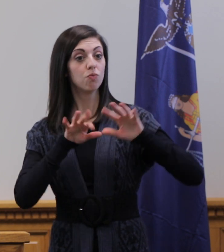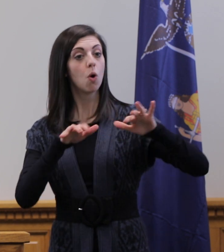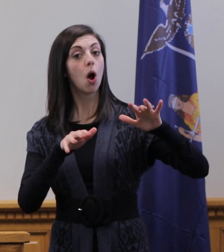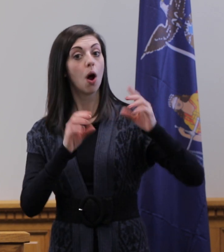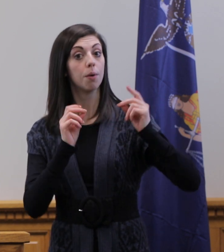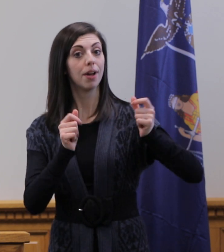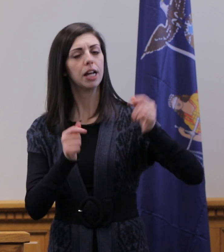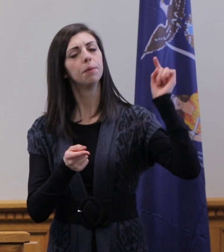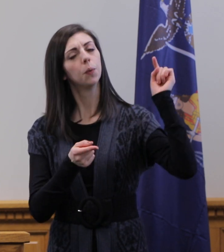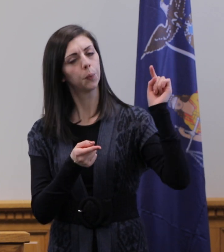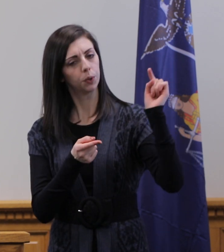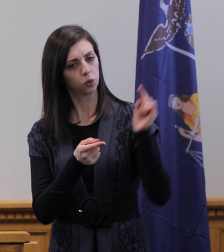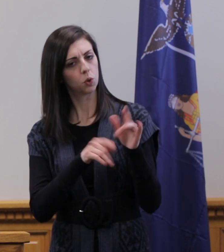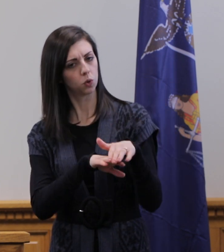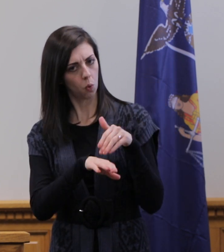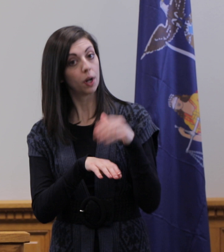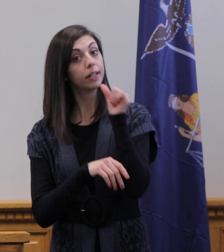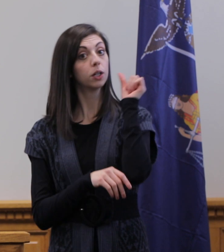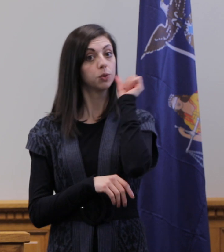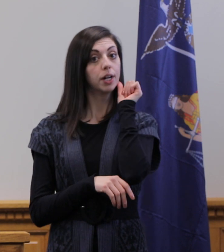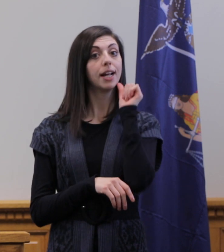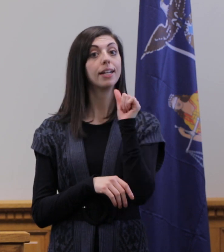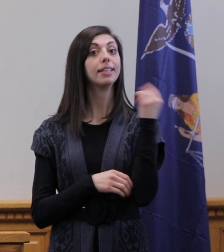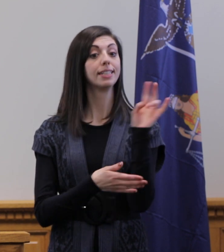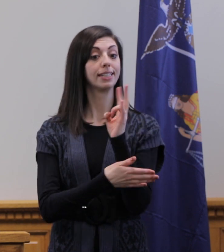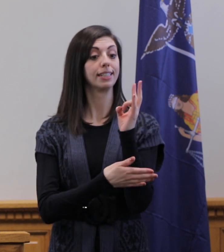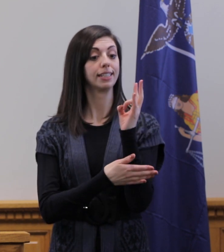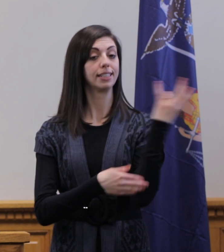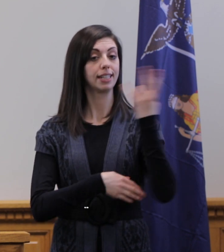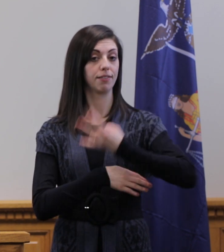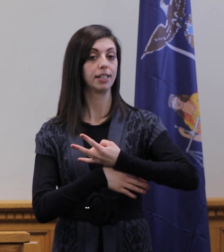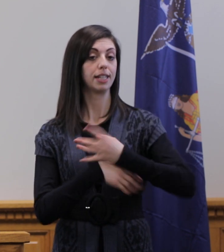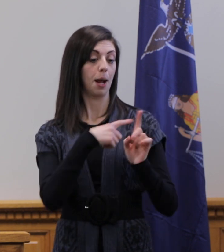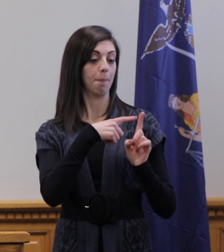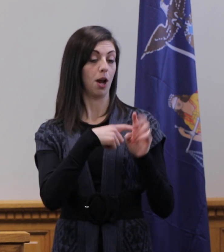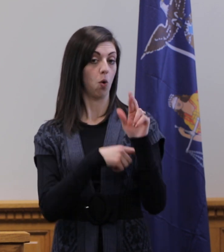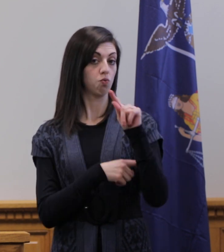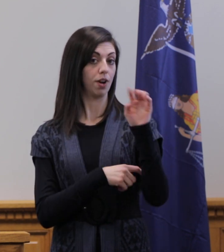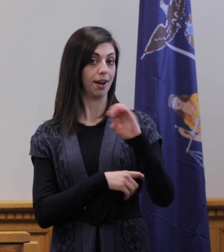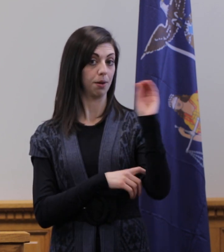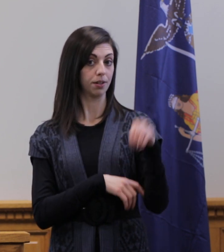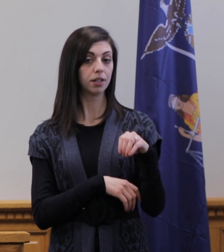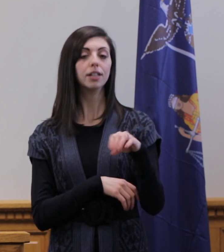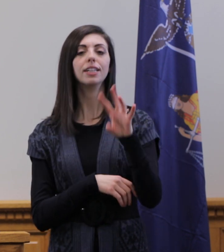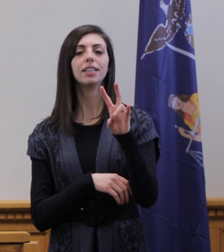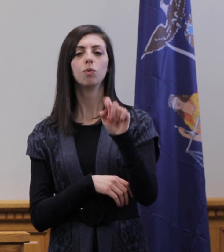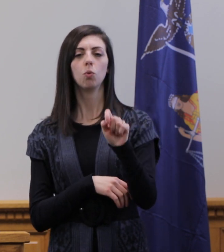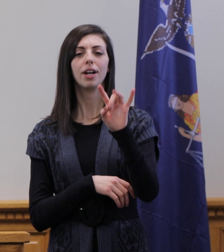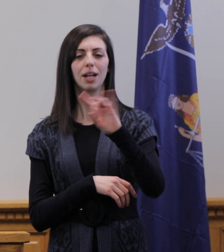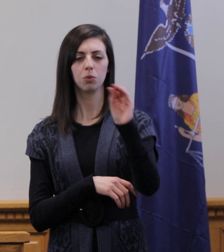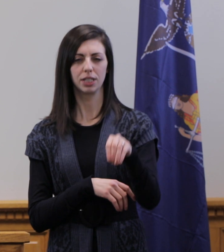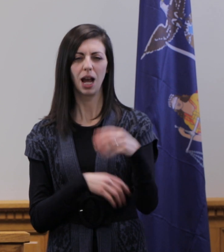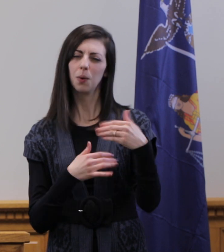Oswego County. As of yesterday, the 7-day positivity rate was 7.8%. That is